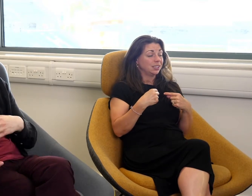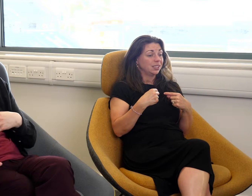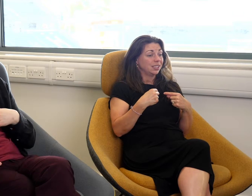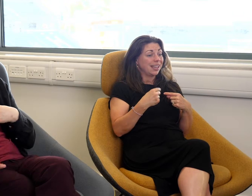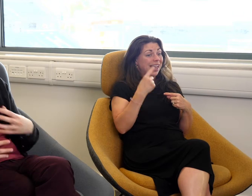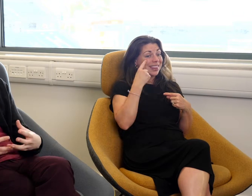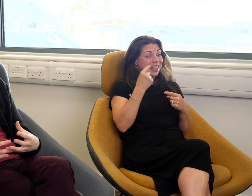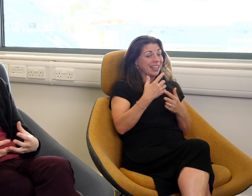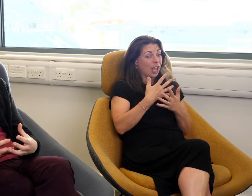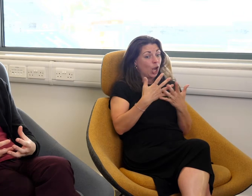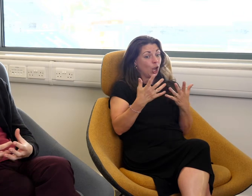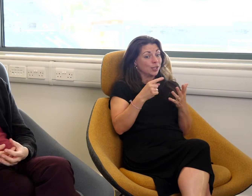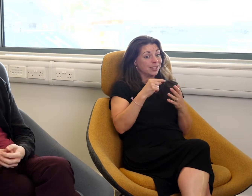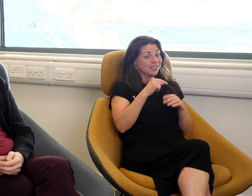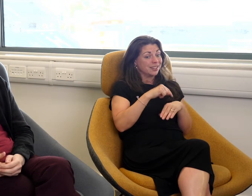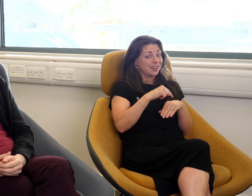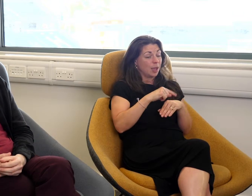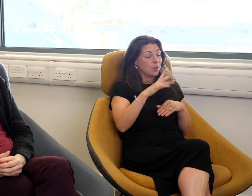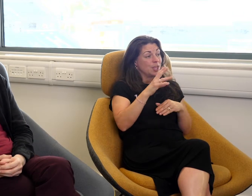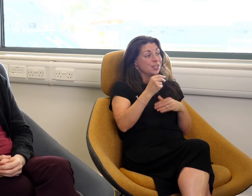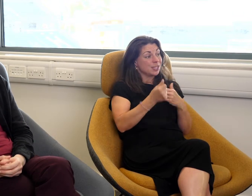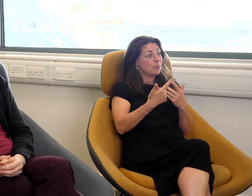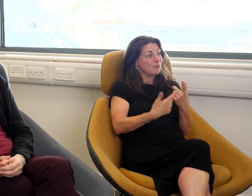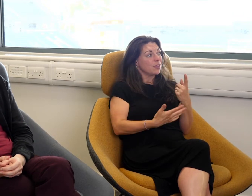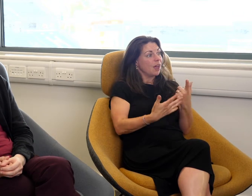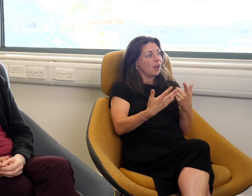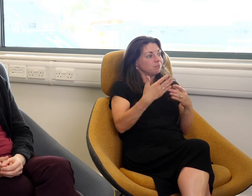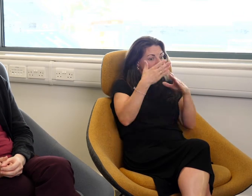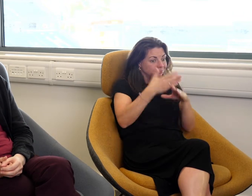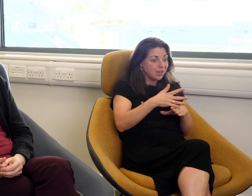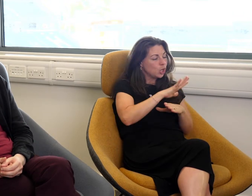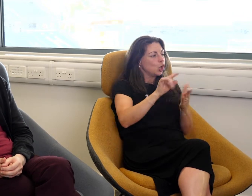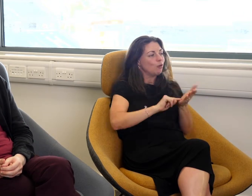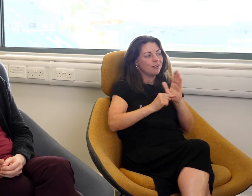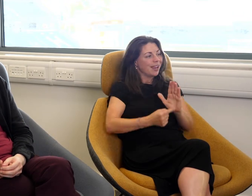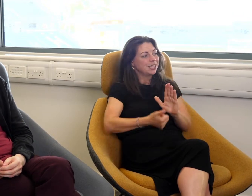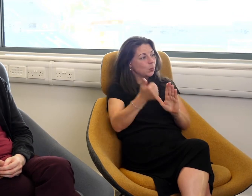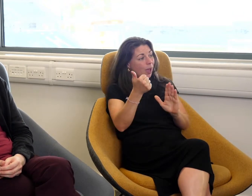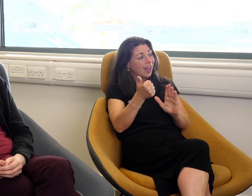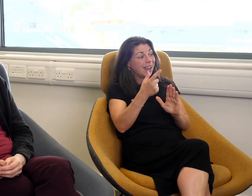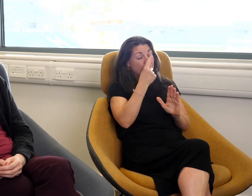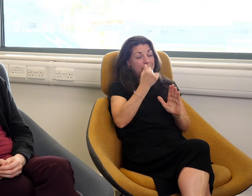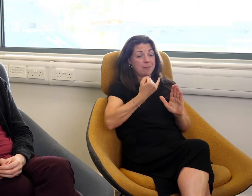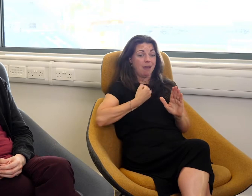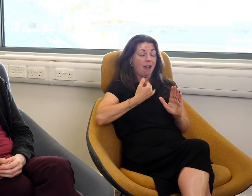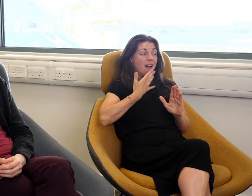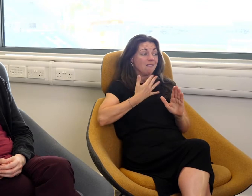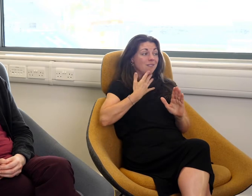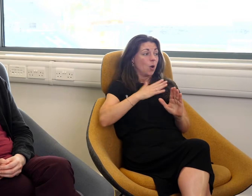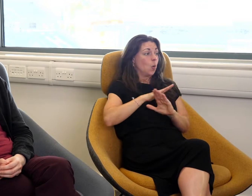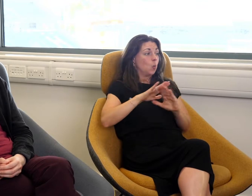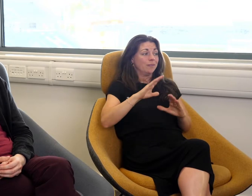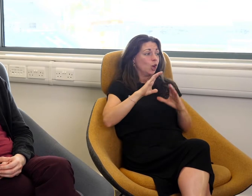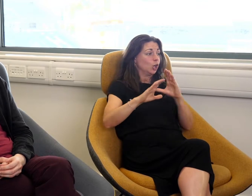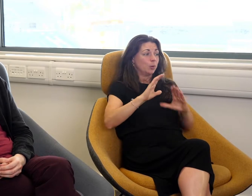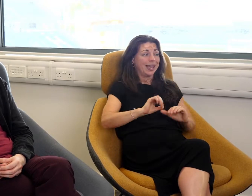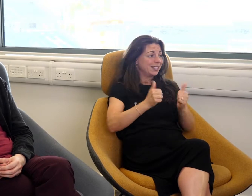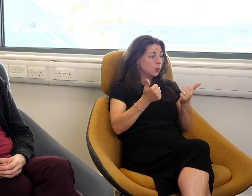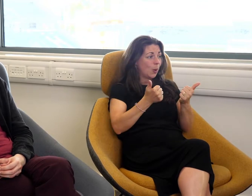been reflected very well. Some of that is that we've maybe not communicated very well. Equally, I think there's difficulty